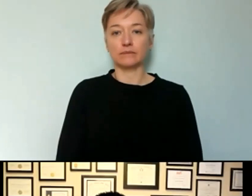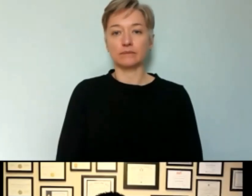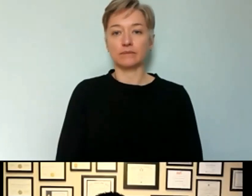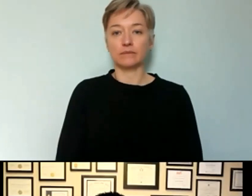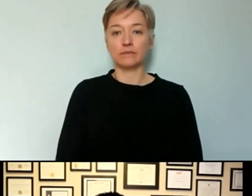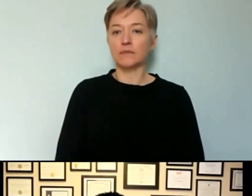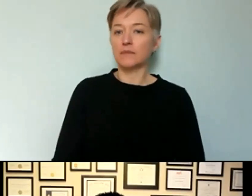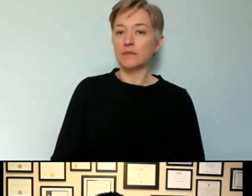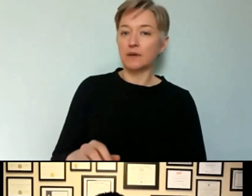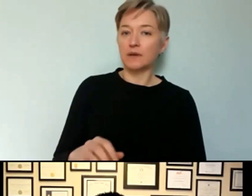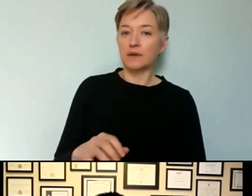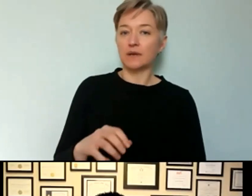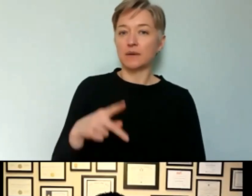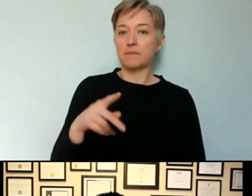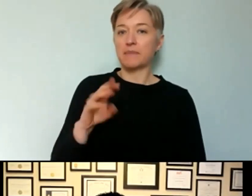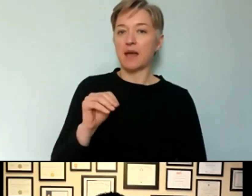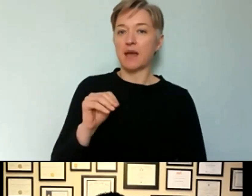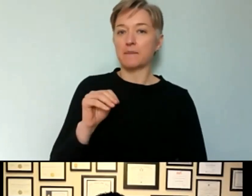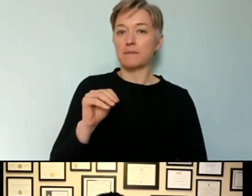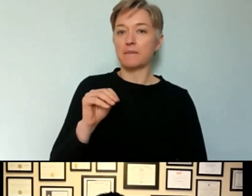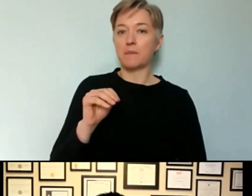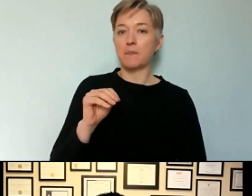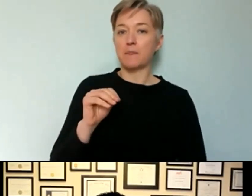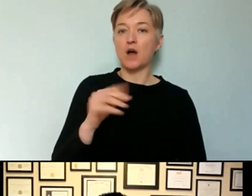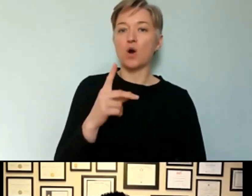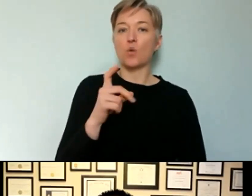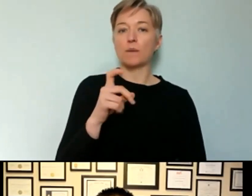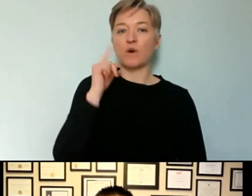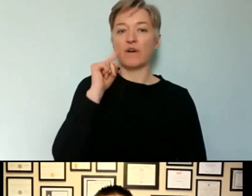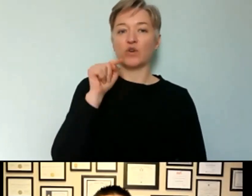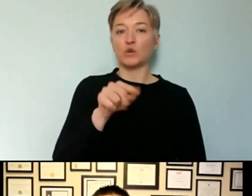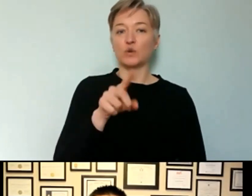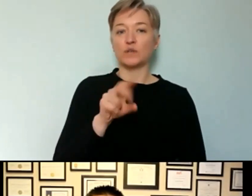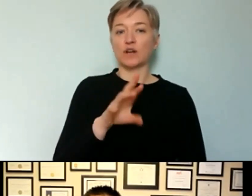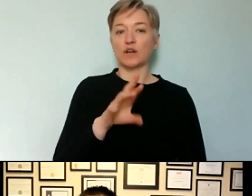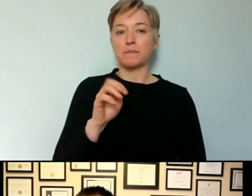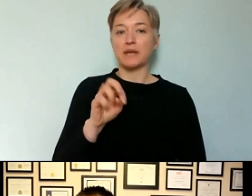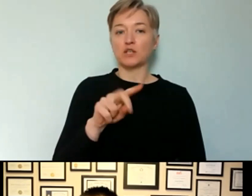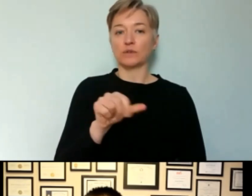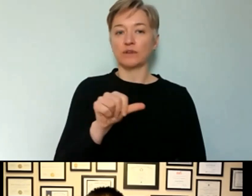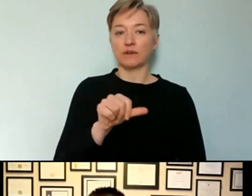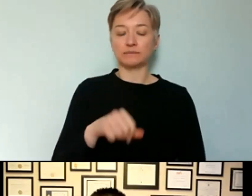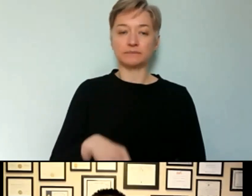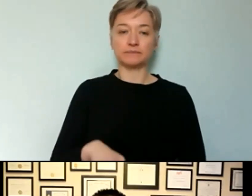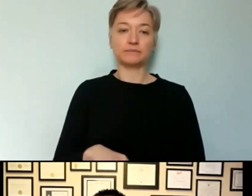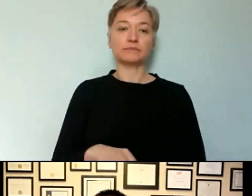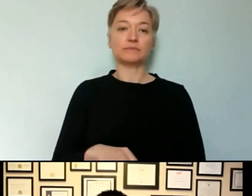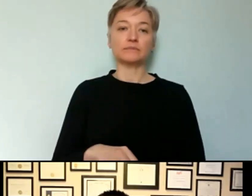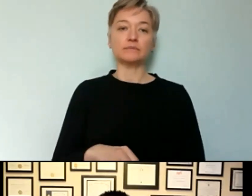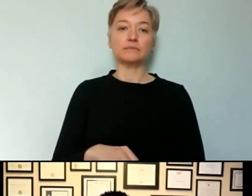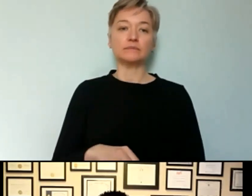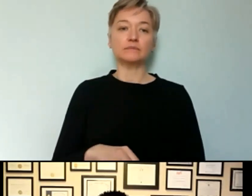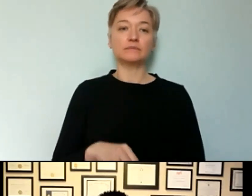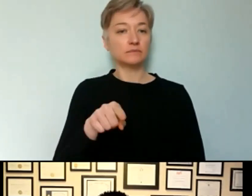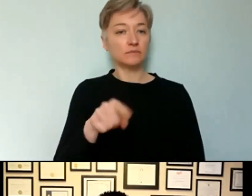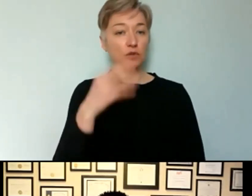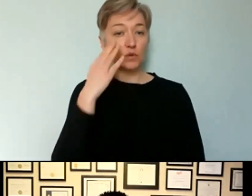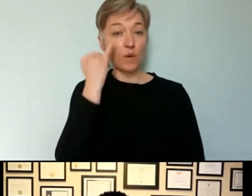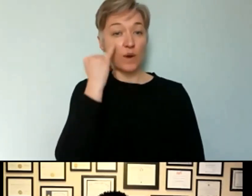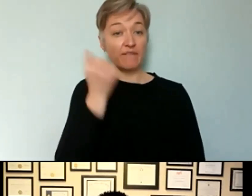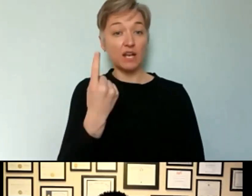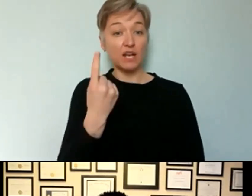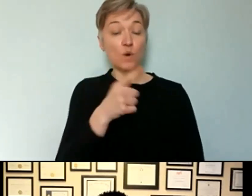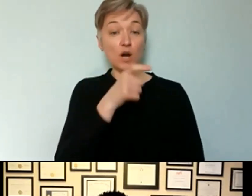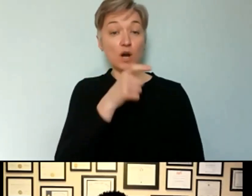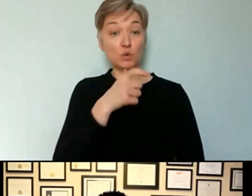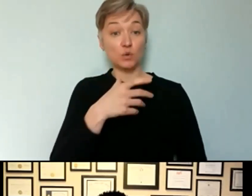And I'm going to give you one more here, Dr. Mendoza. Do you know if anyone receiving cancer